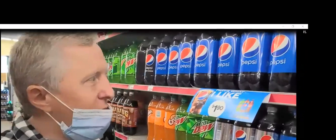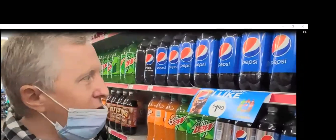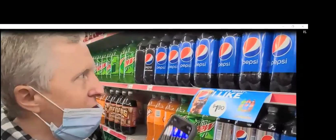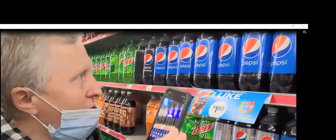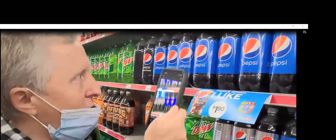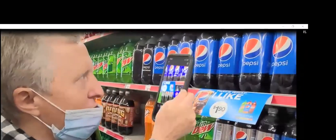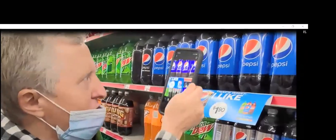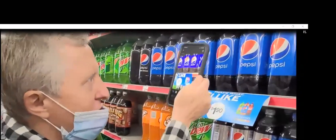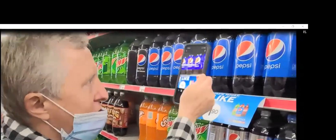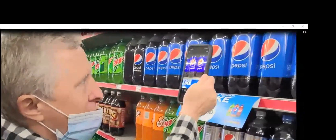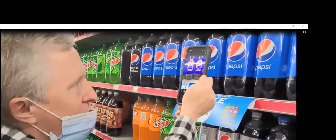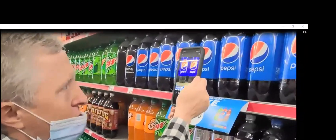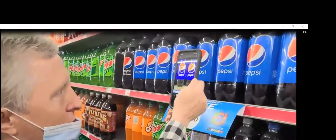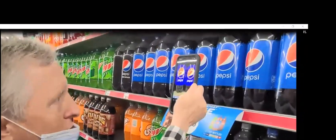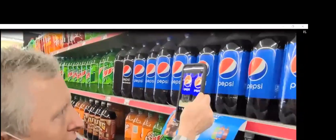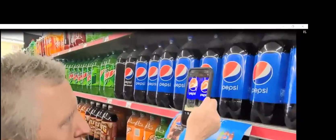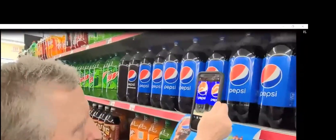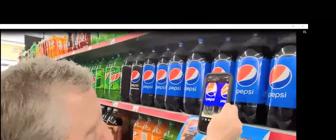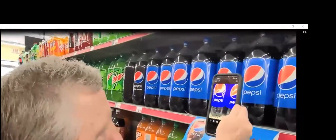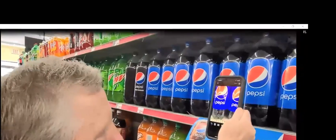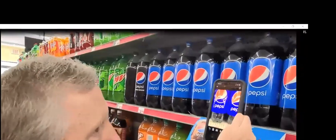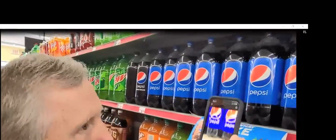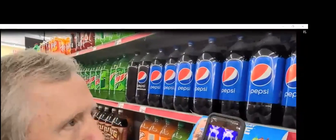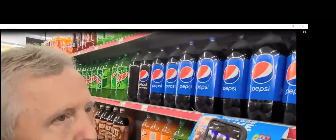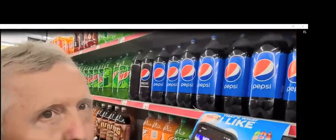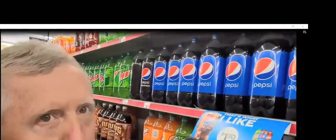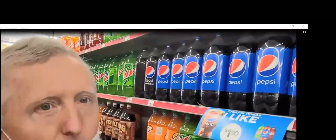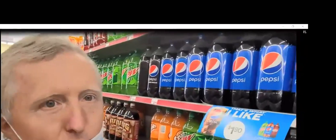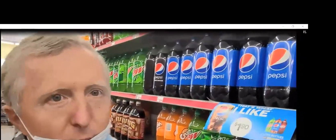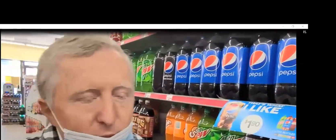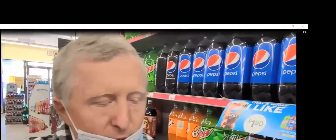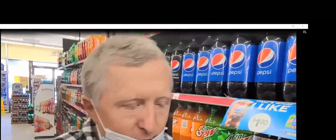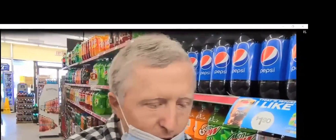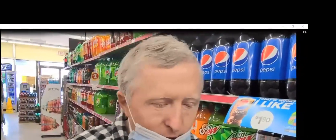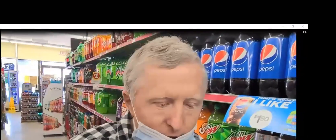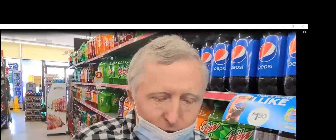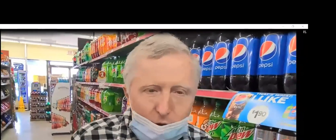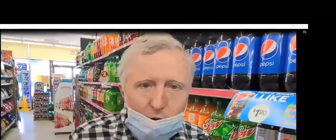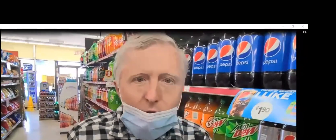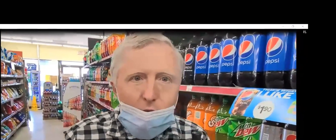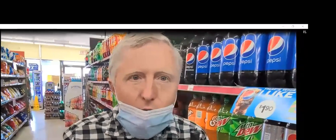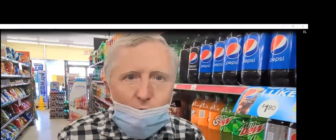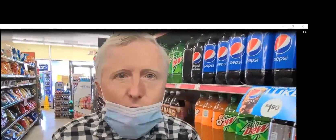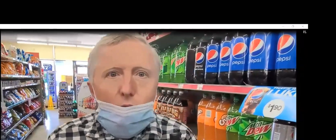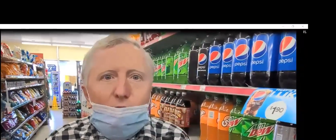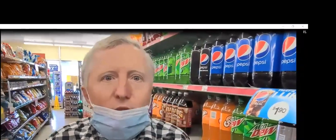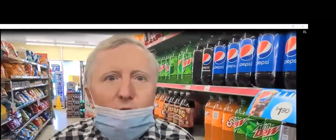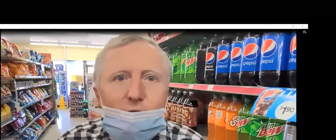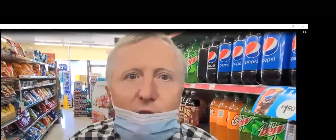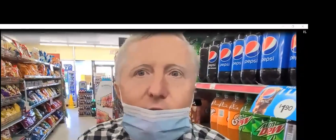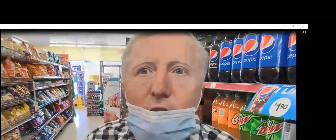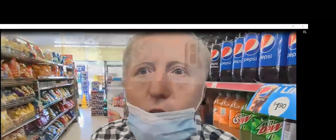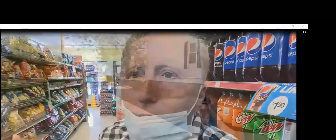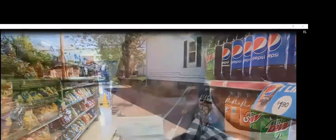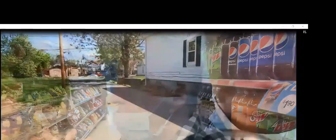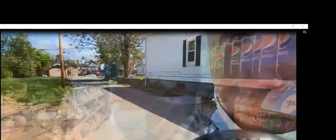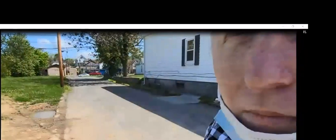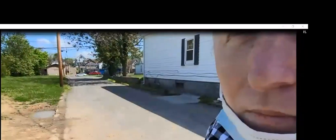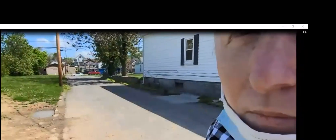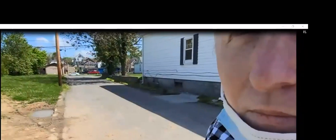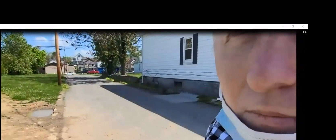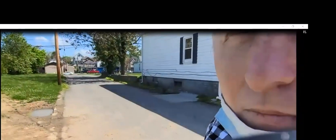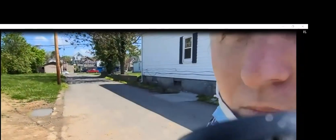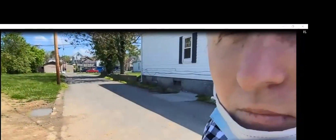app, and it'll just tell me Pepsi. Pay. Pepsi. Got it. All right. So I'll find the next thing on my